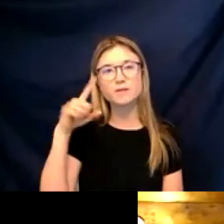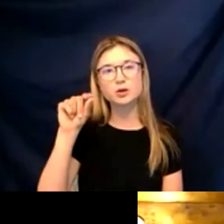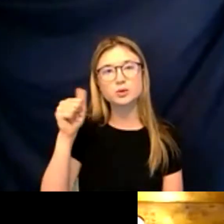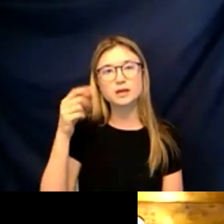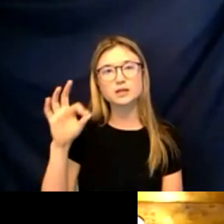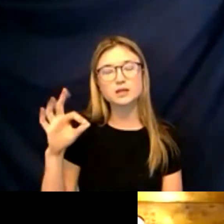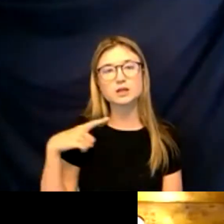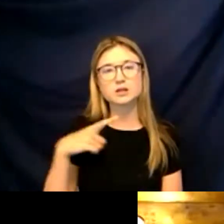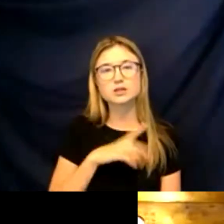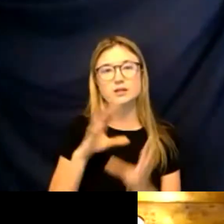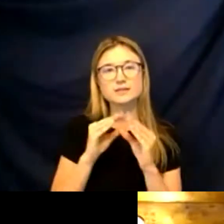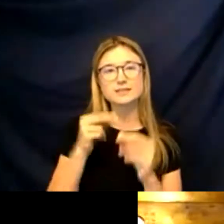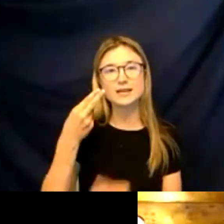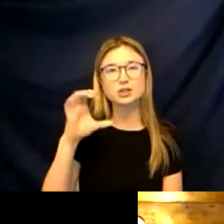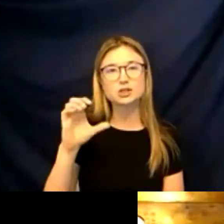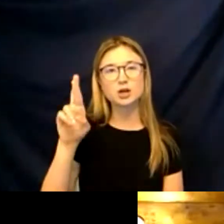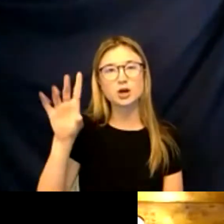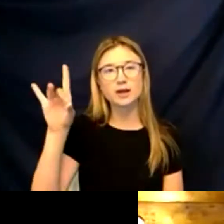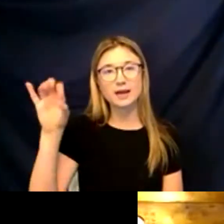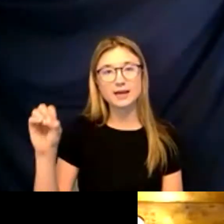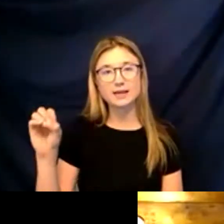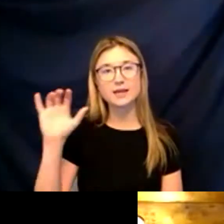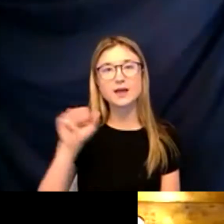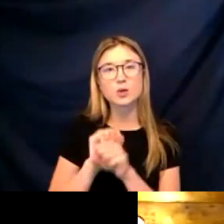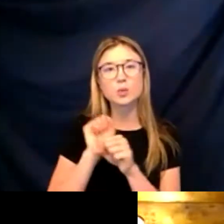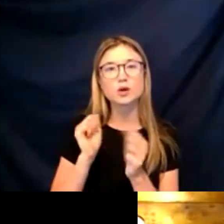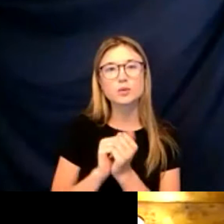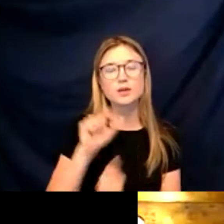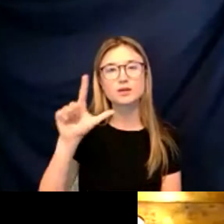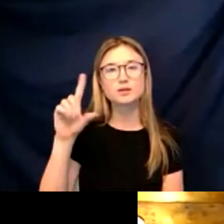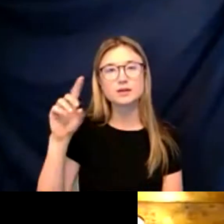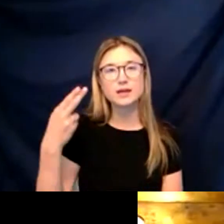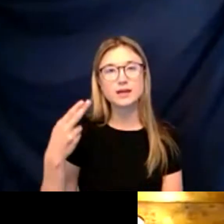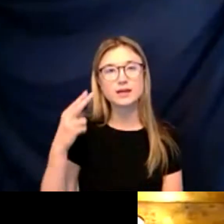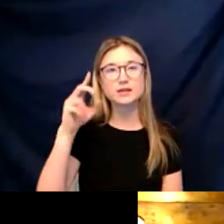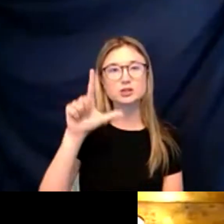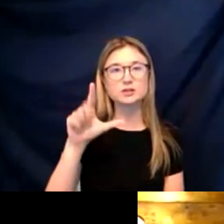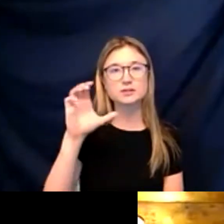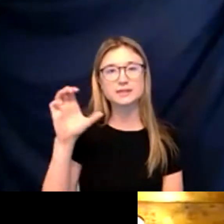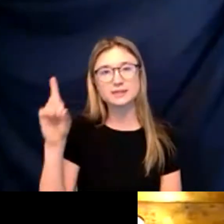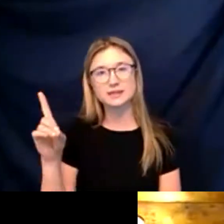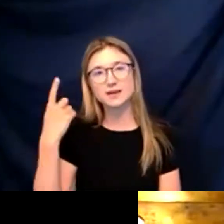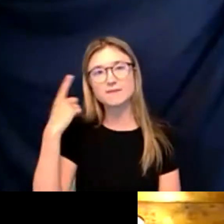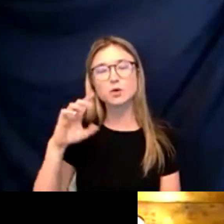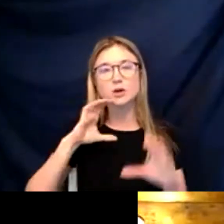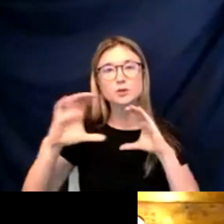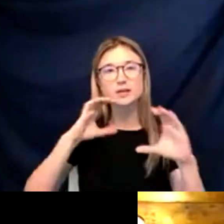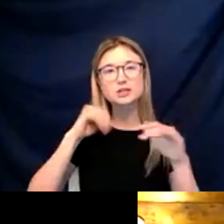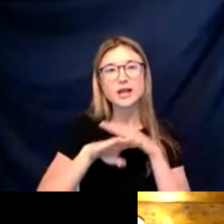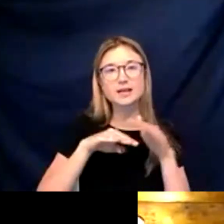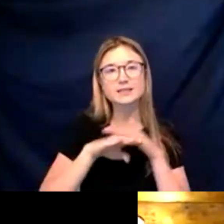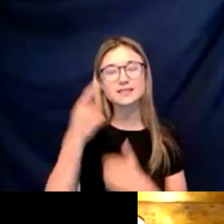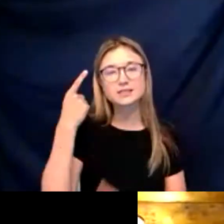HCR 80, that worked with Louisiana Department of Health, Louisiana Commission for the Deaf, for communication access